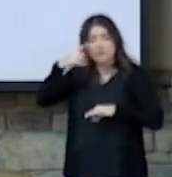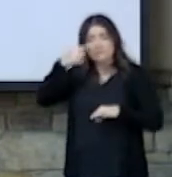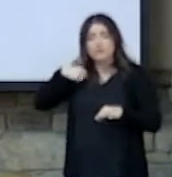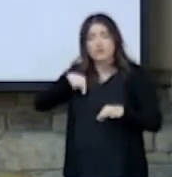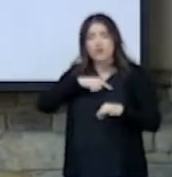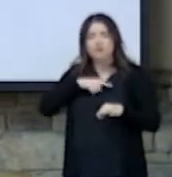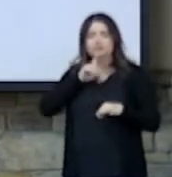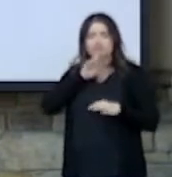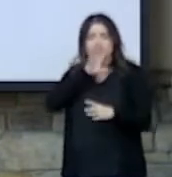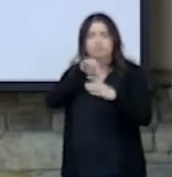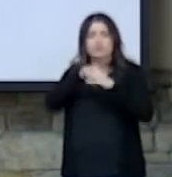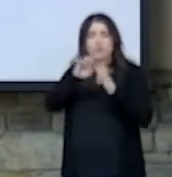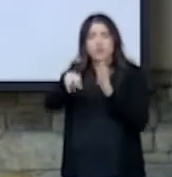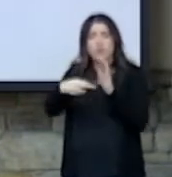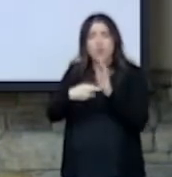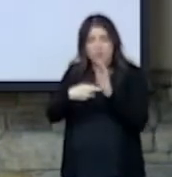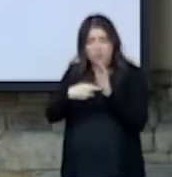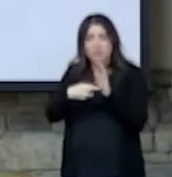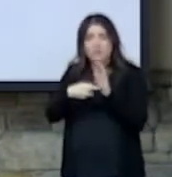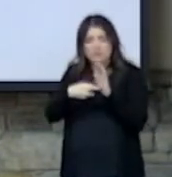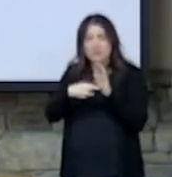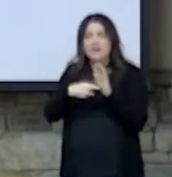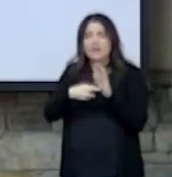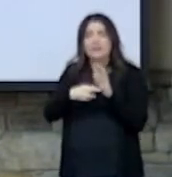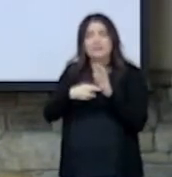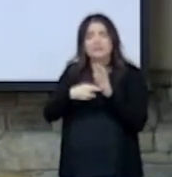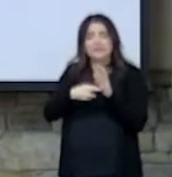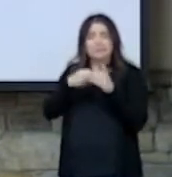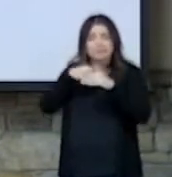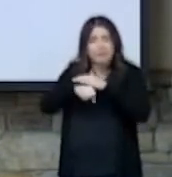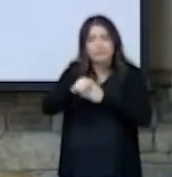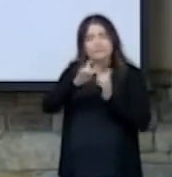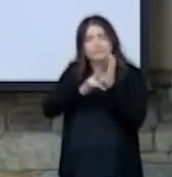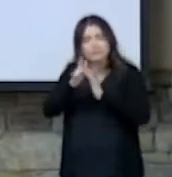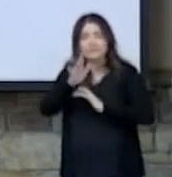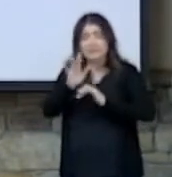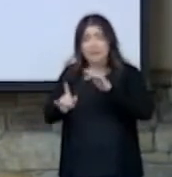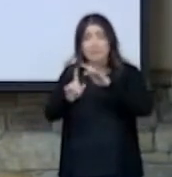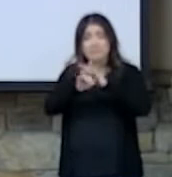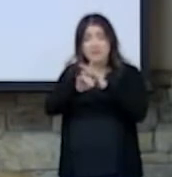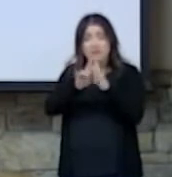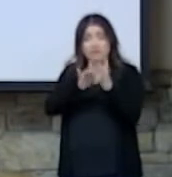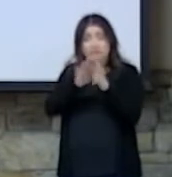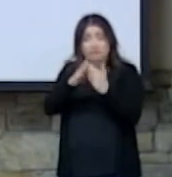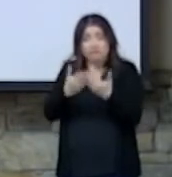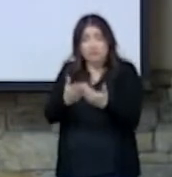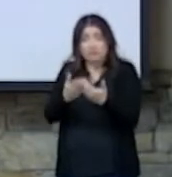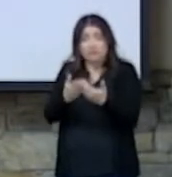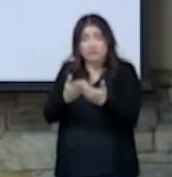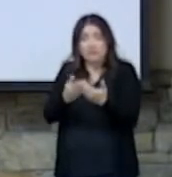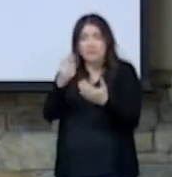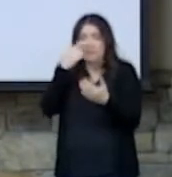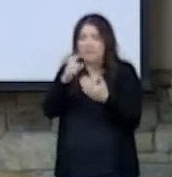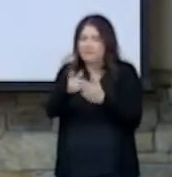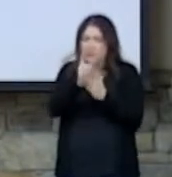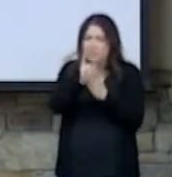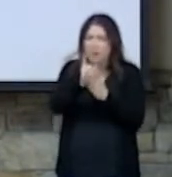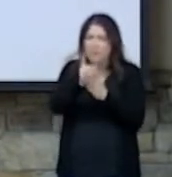a role in the birth of Jesus. They appear on the pages of Scripture, but for just a moment and then vanish